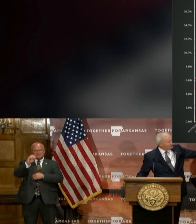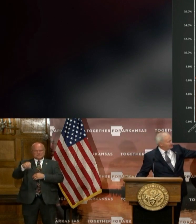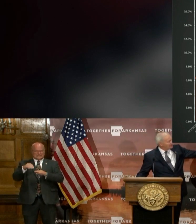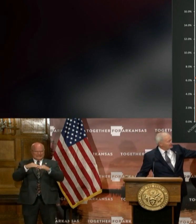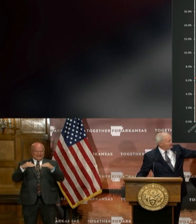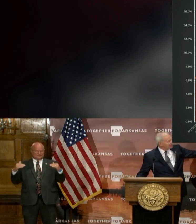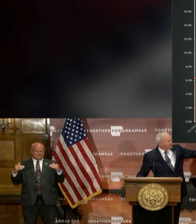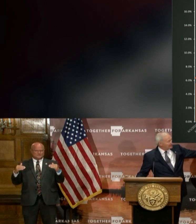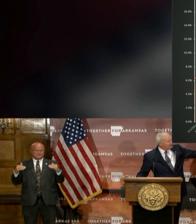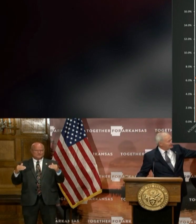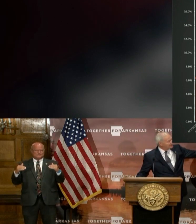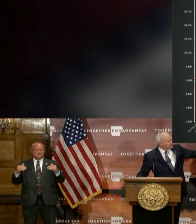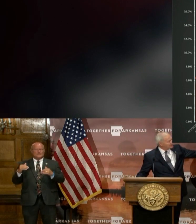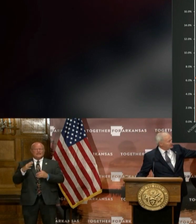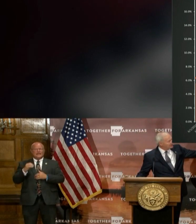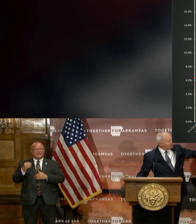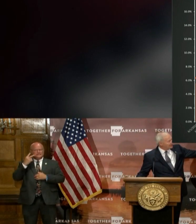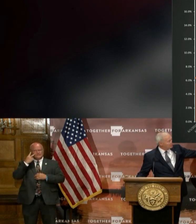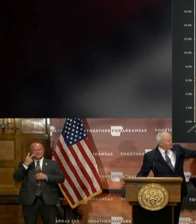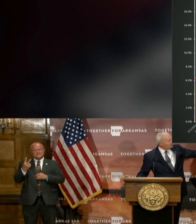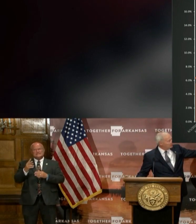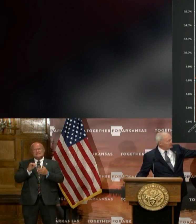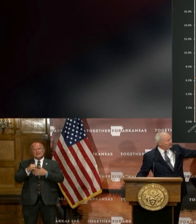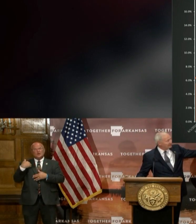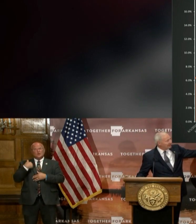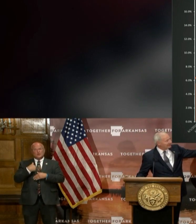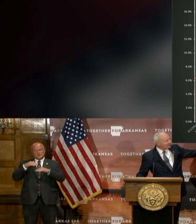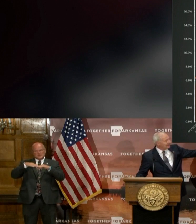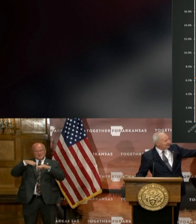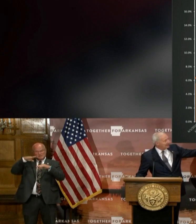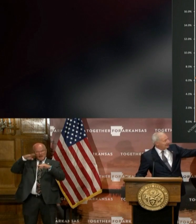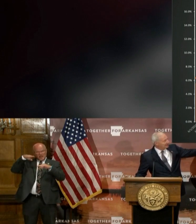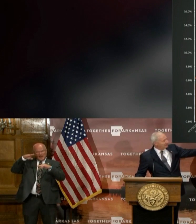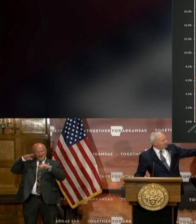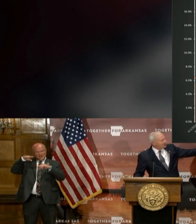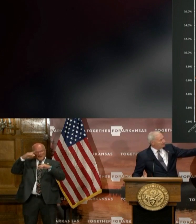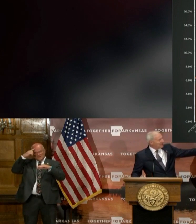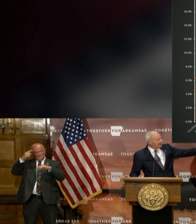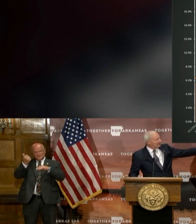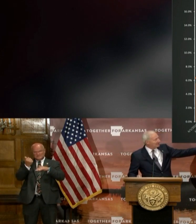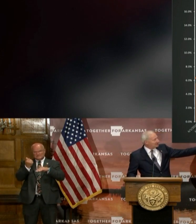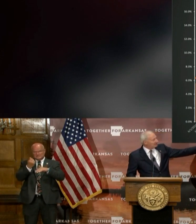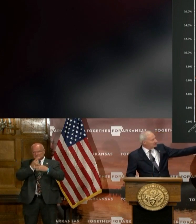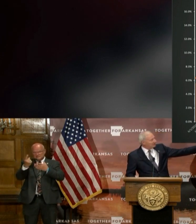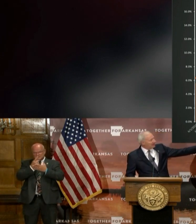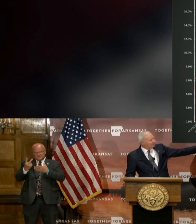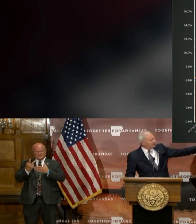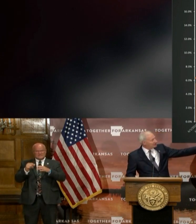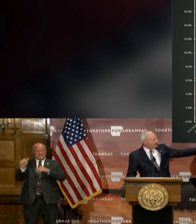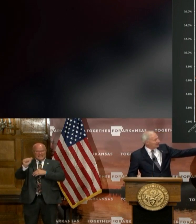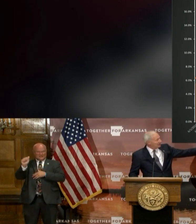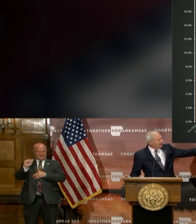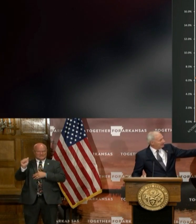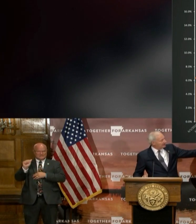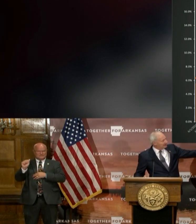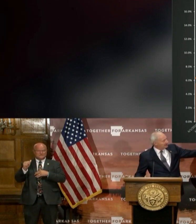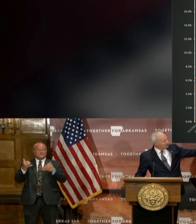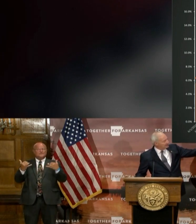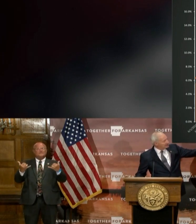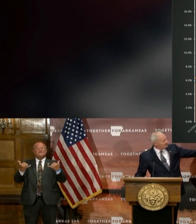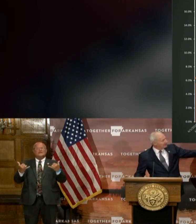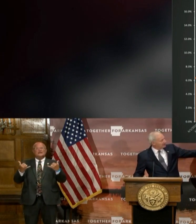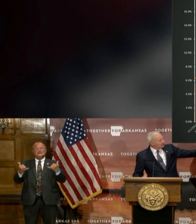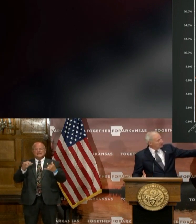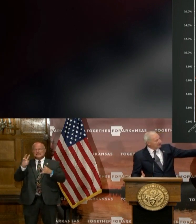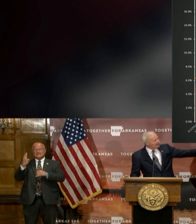level, and you can see that we were above that for some time in terms of average, and then